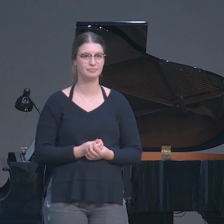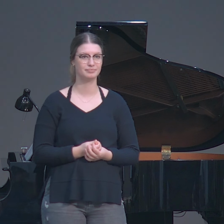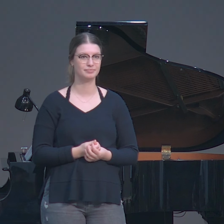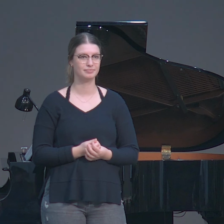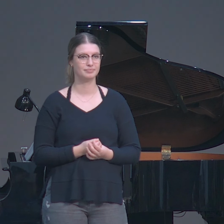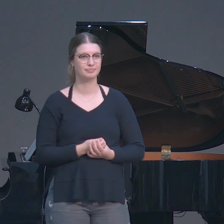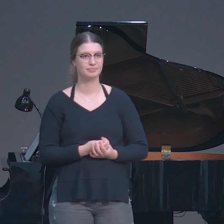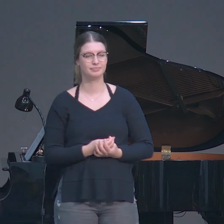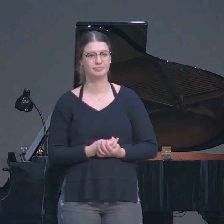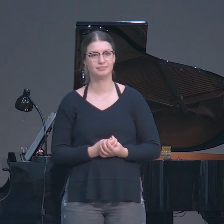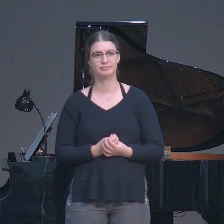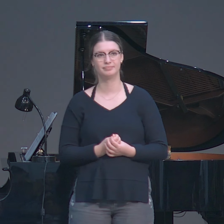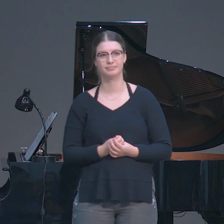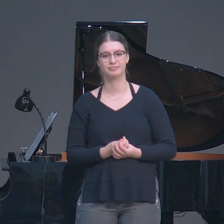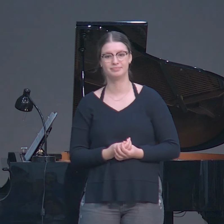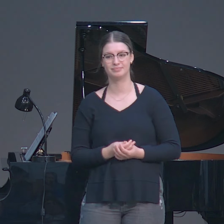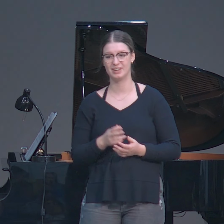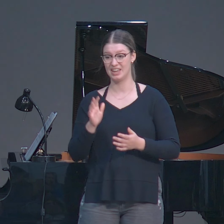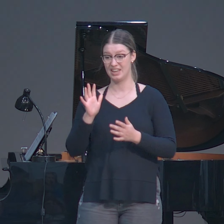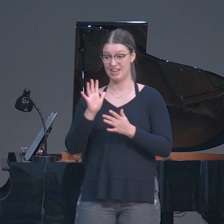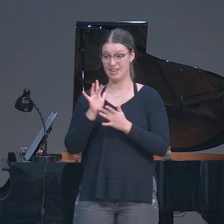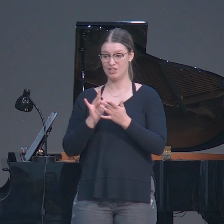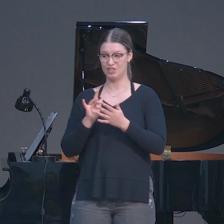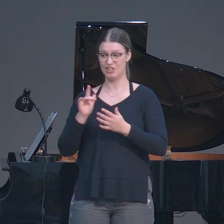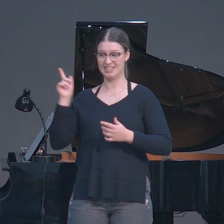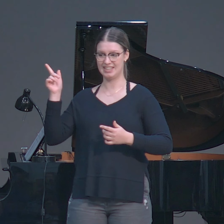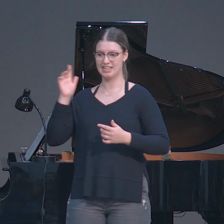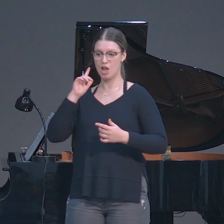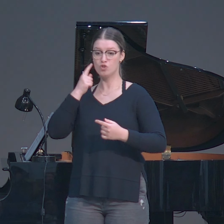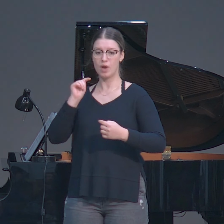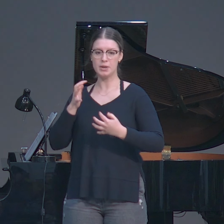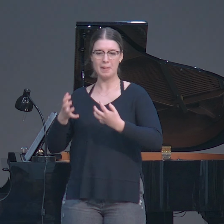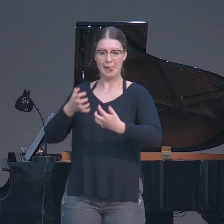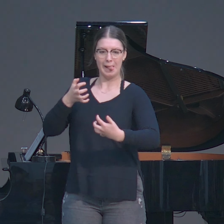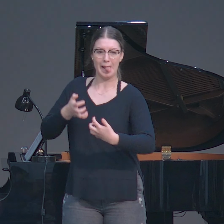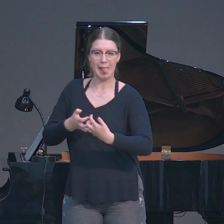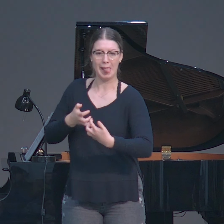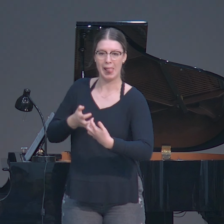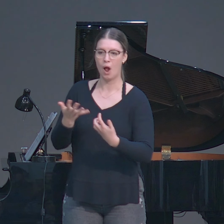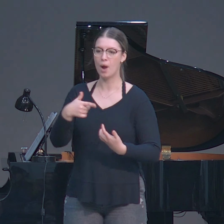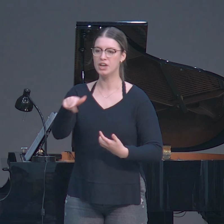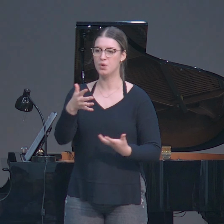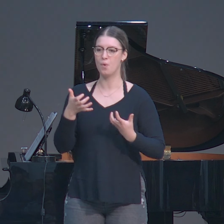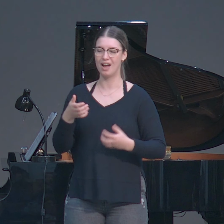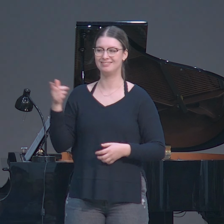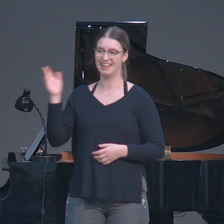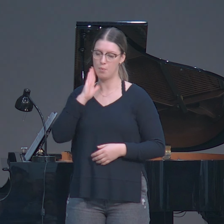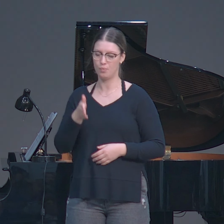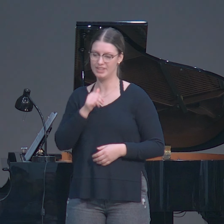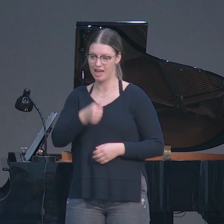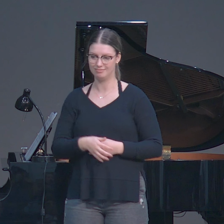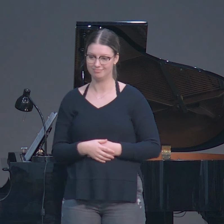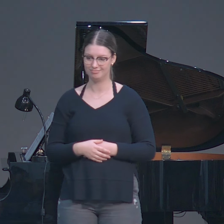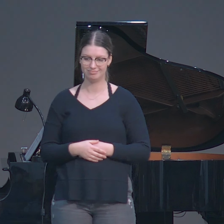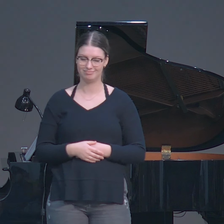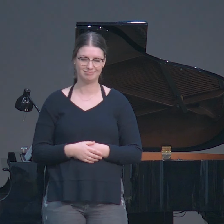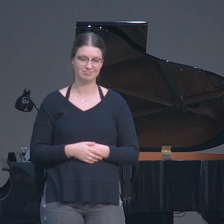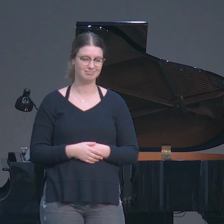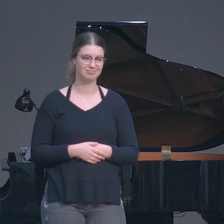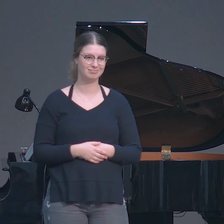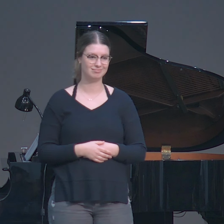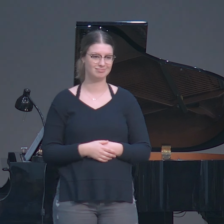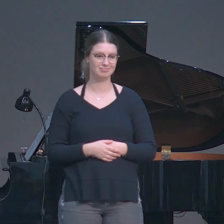Jesus will not conform to your expectations for him. your